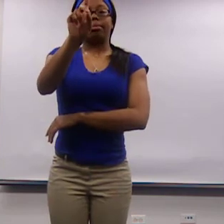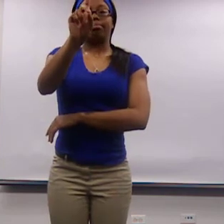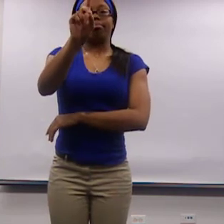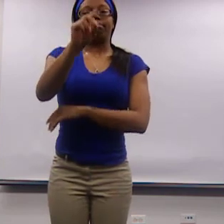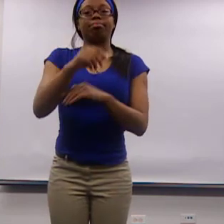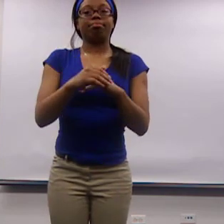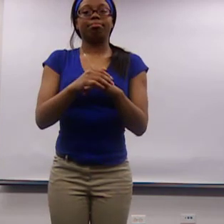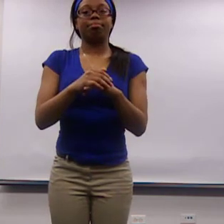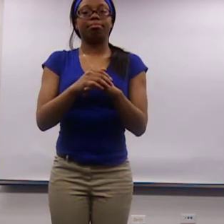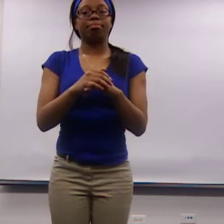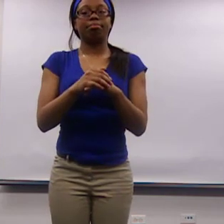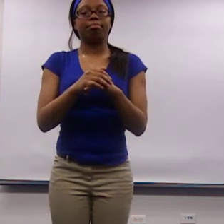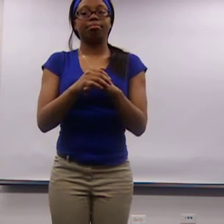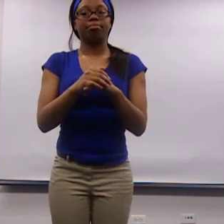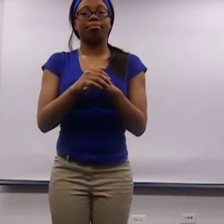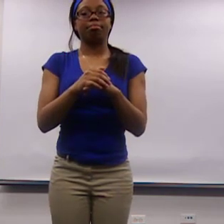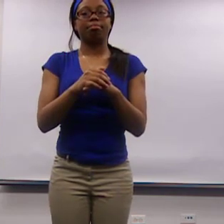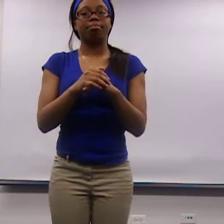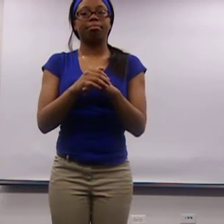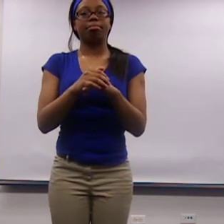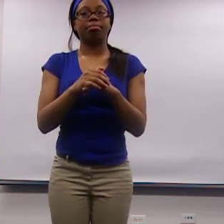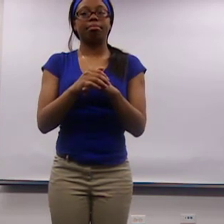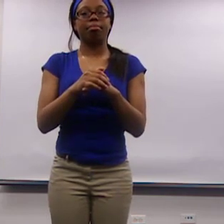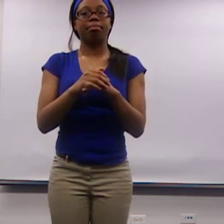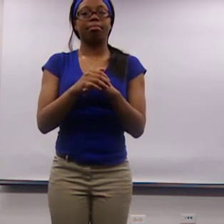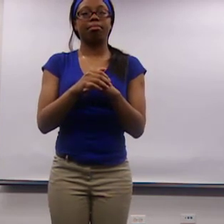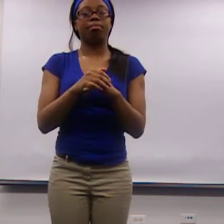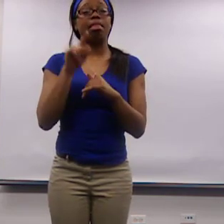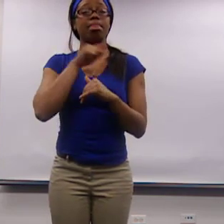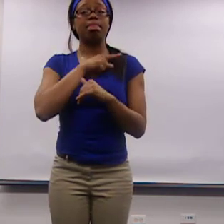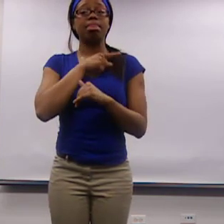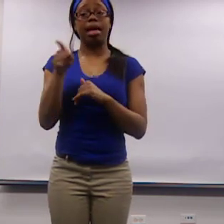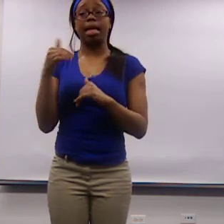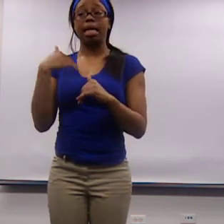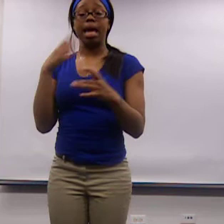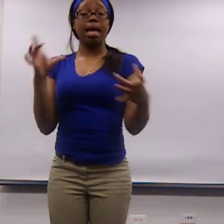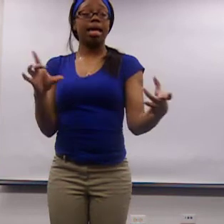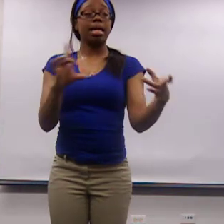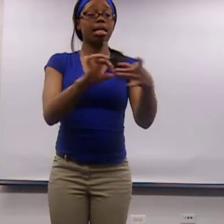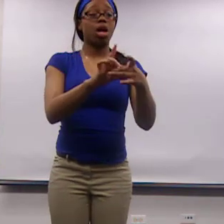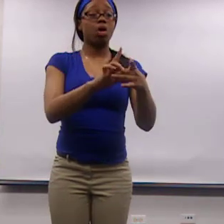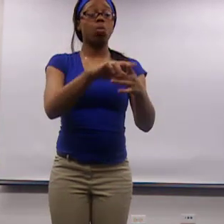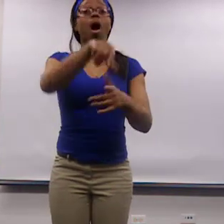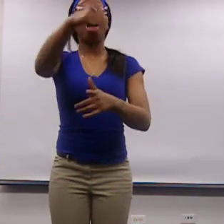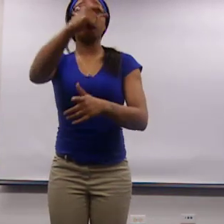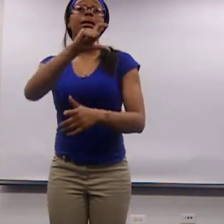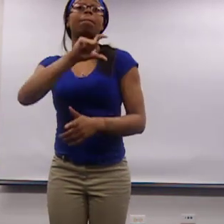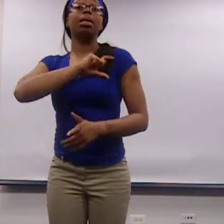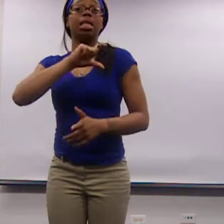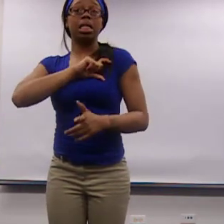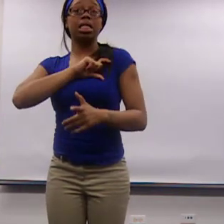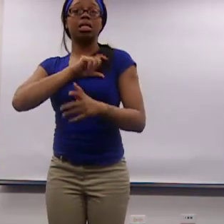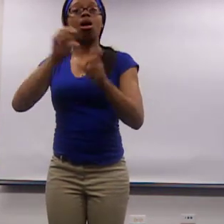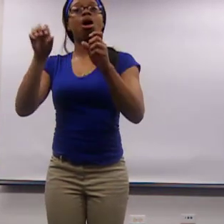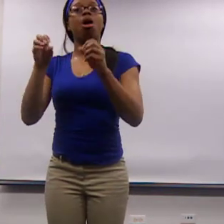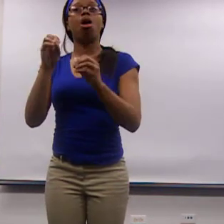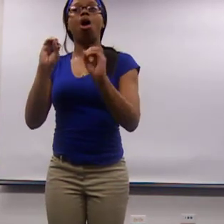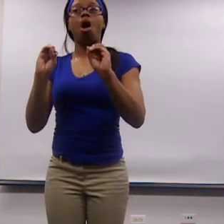state, and they can connect with different dispatchers. So if there is a person in a 911